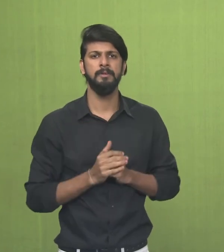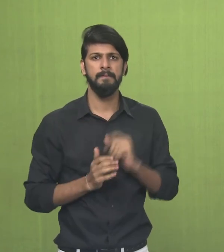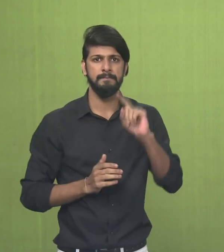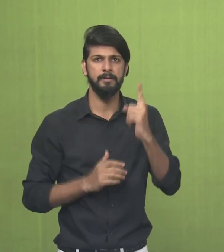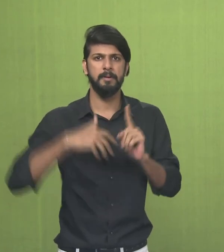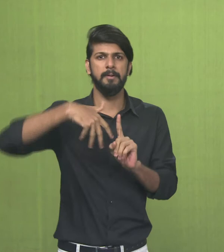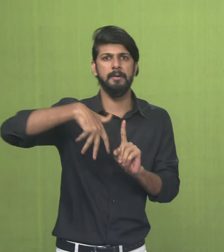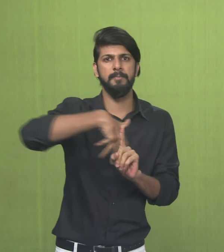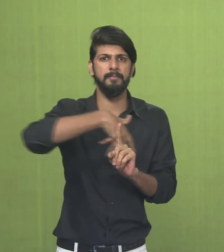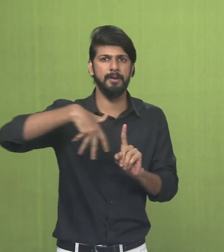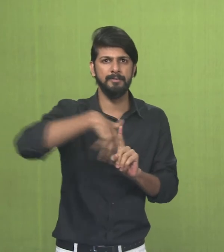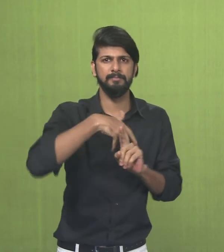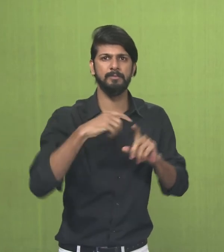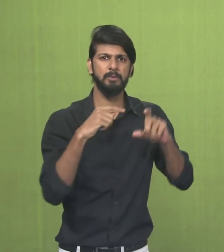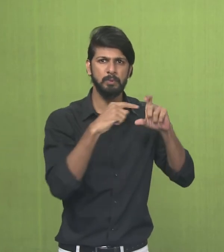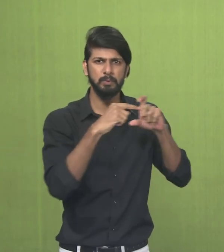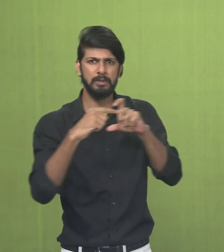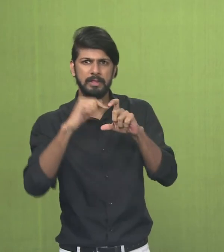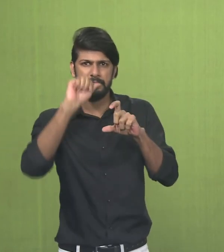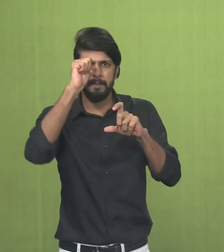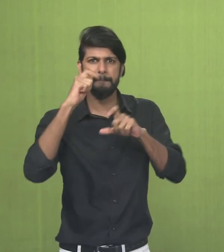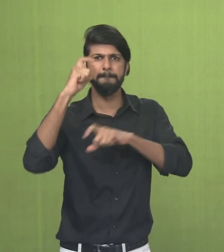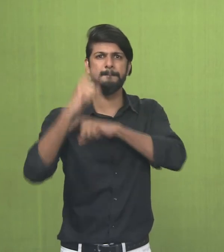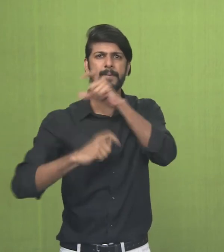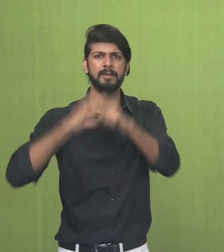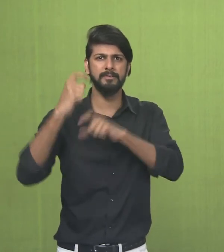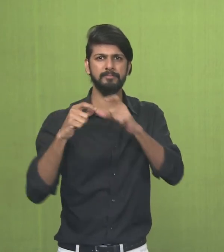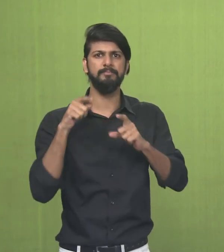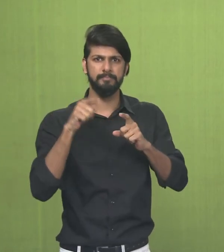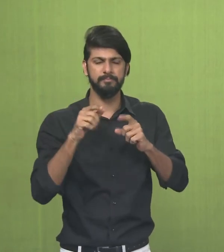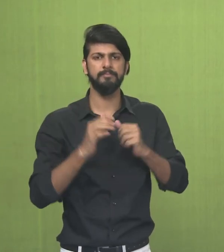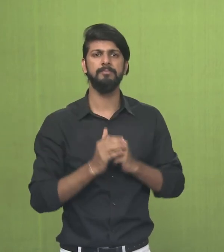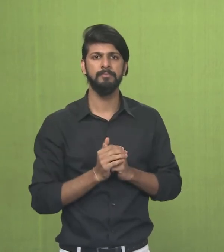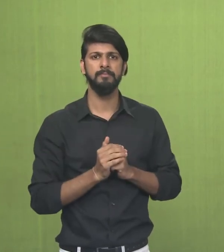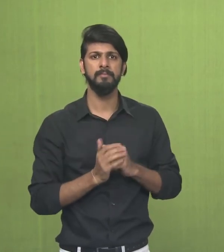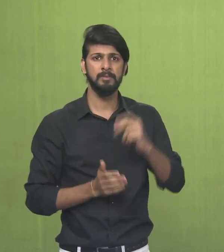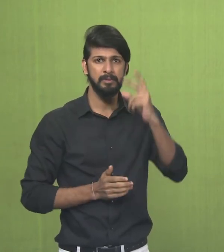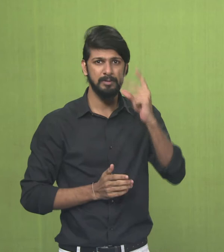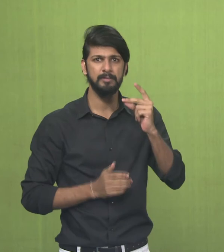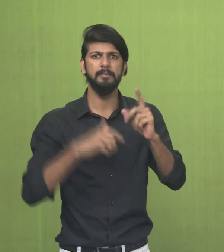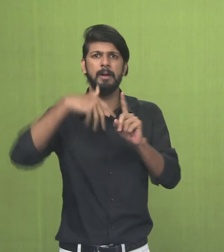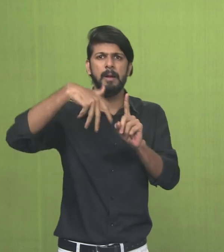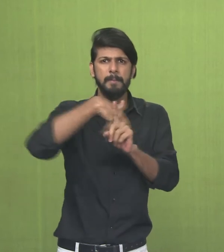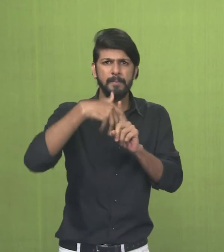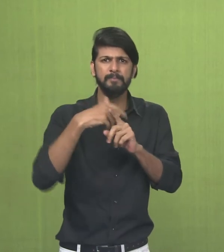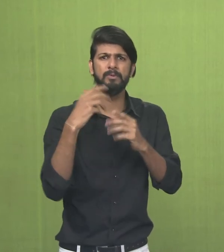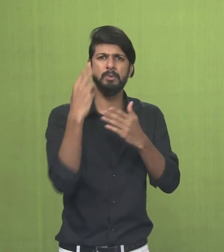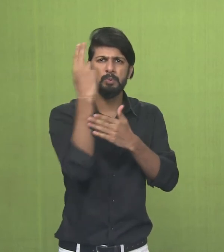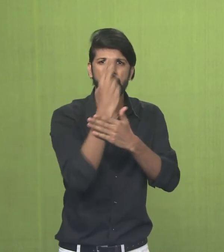We'll discuss the process of the lesson. First, we'll understand the background about the East India Company. Then, we'll